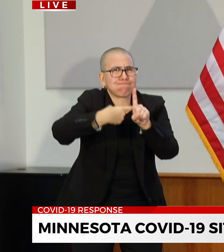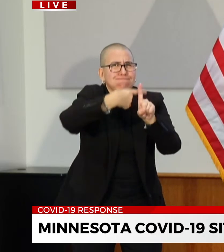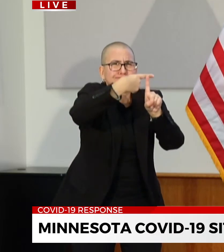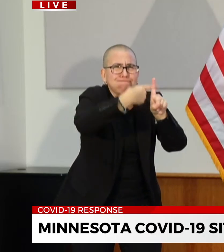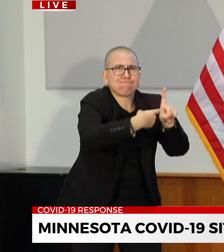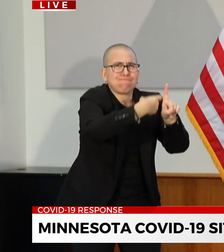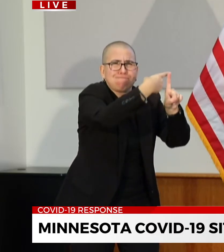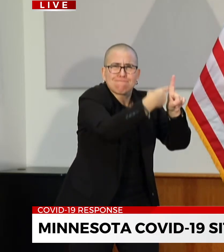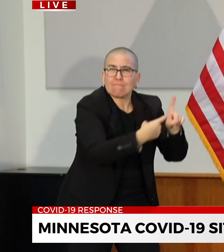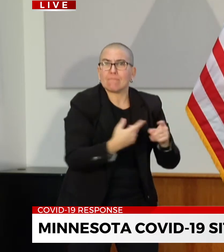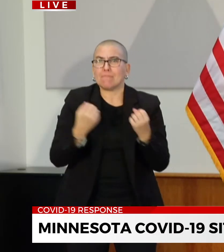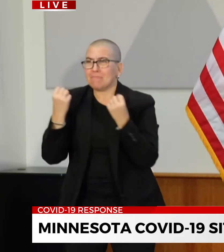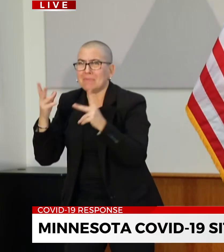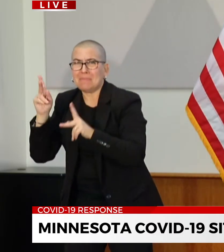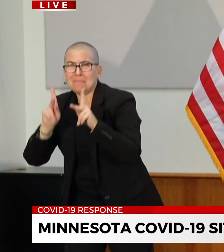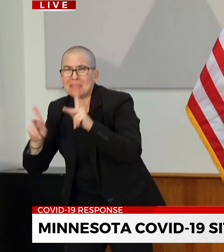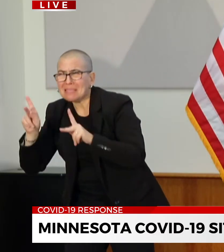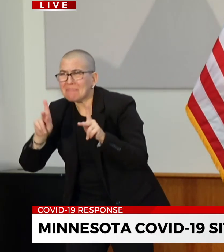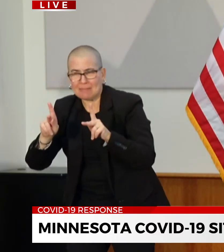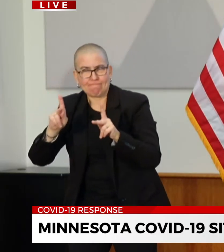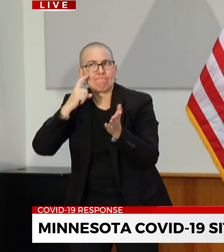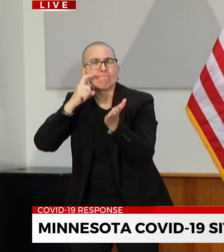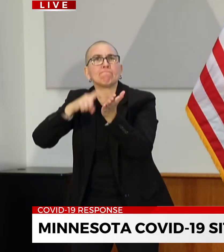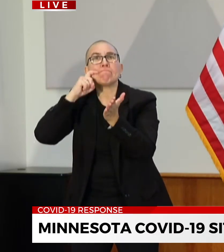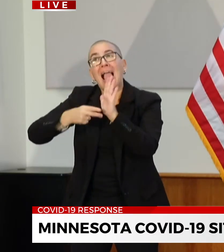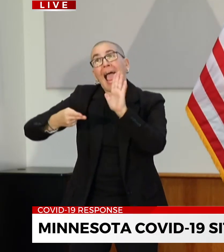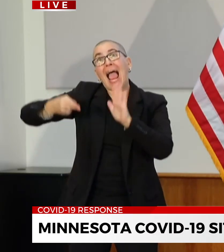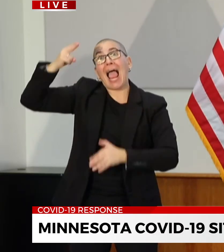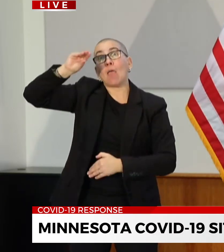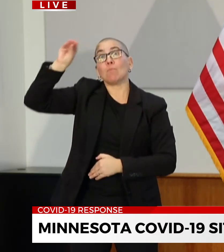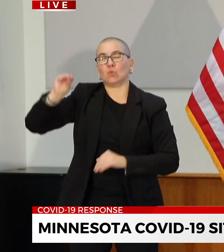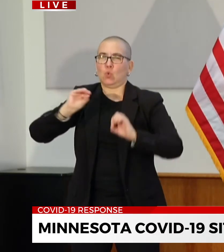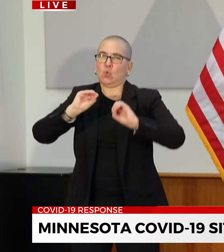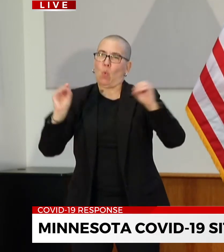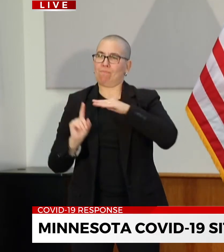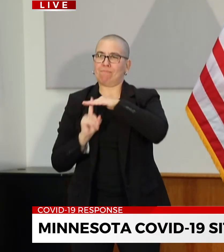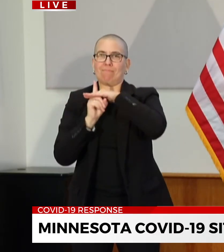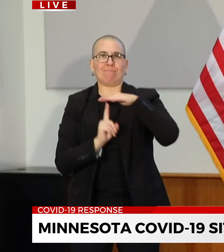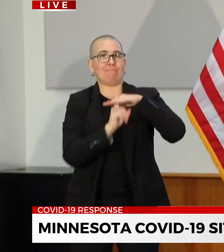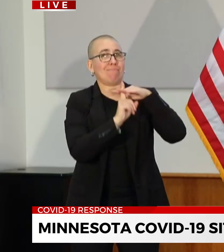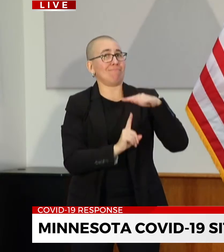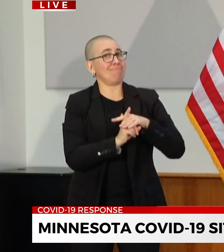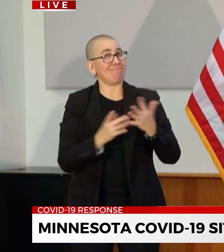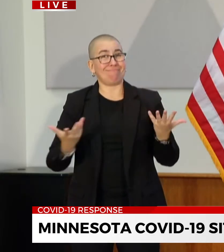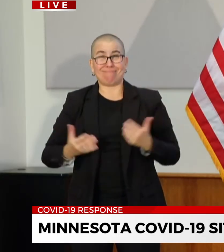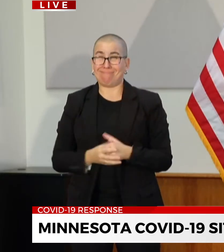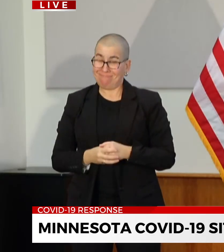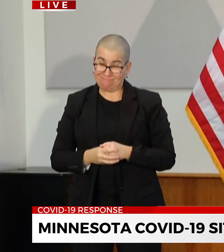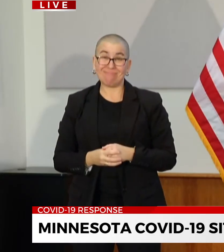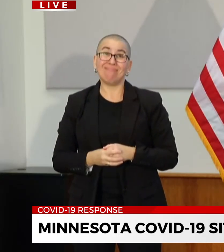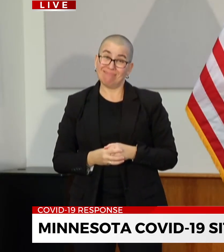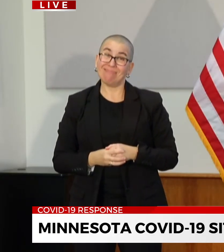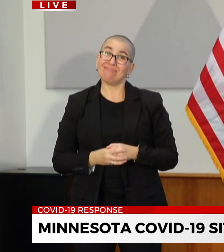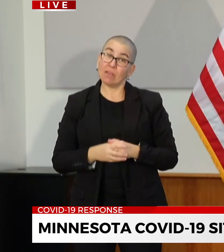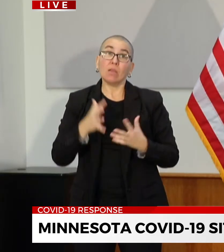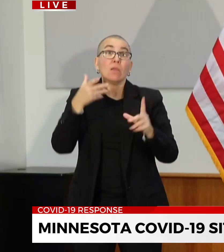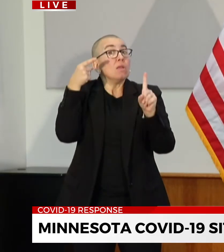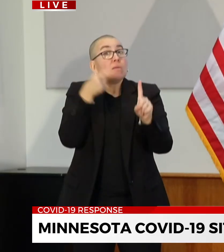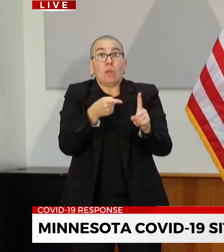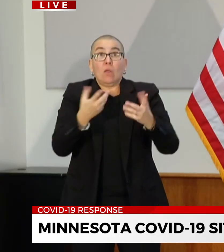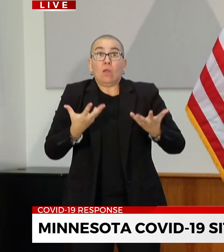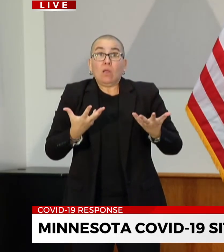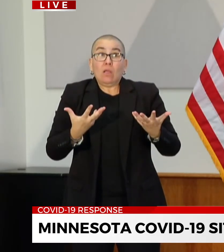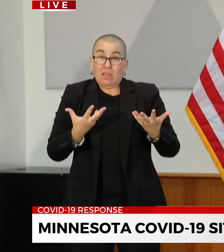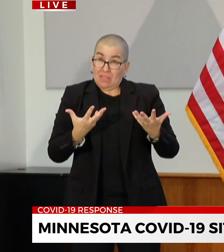at the beginning. Now, all this means that dismissing the risks of COVID just because we may be young or in otherwise good health